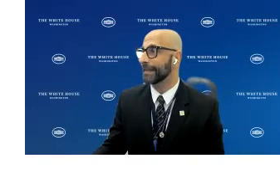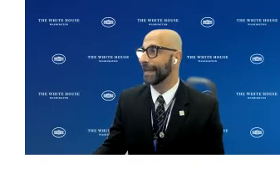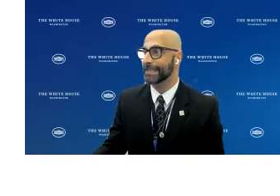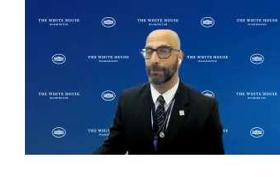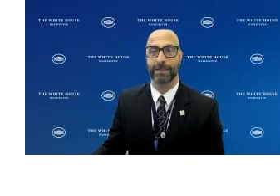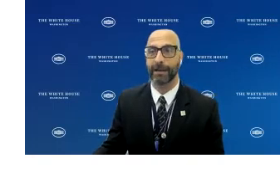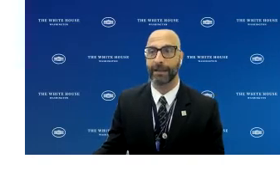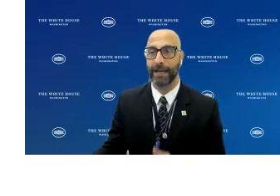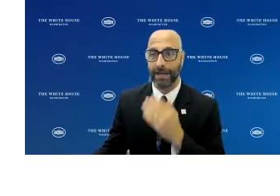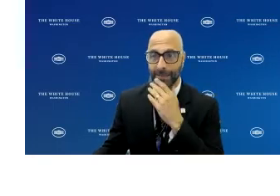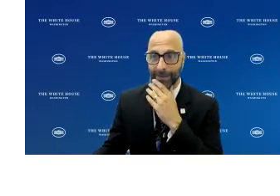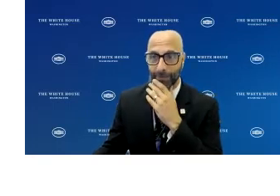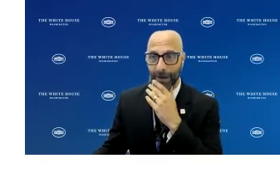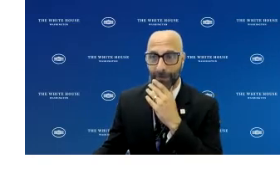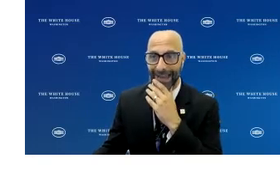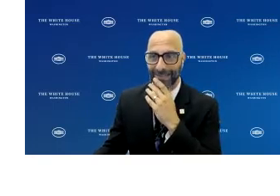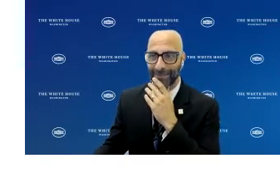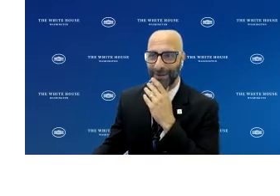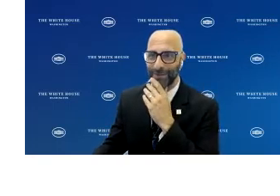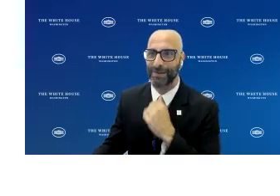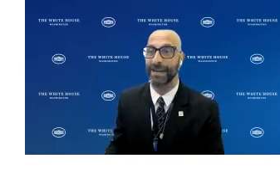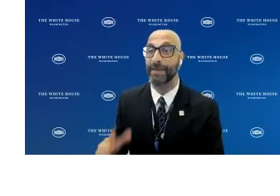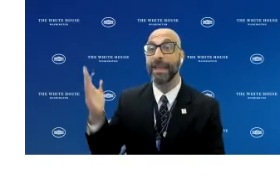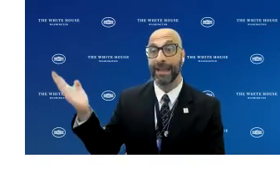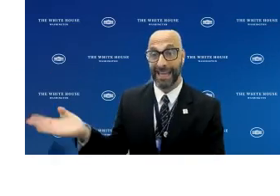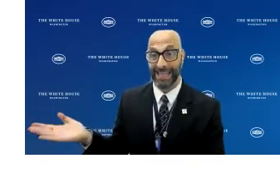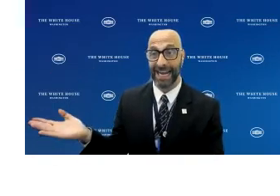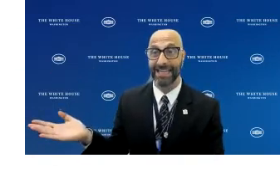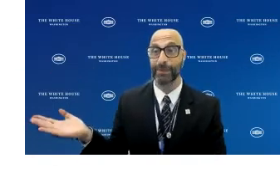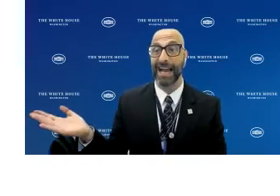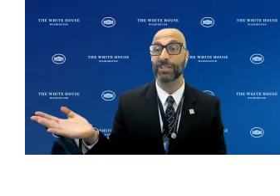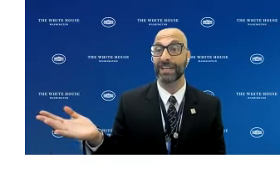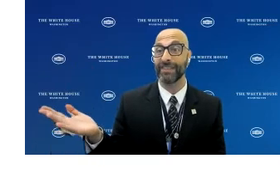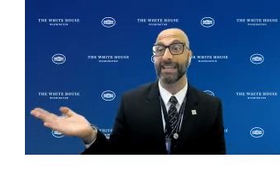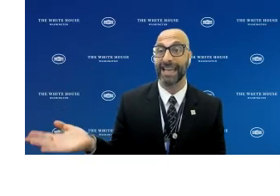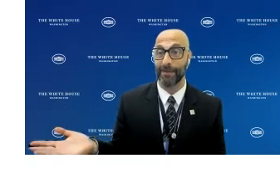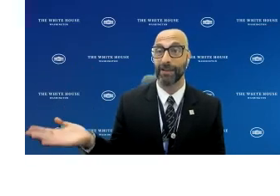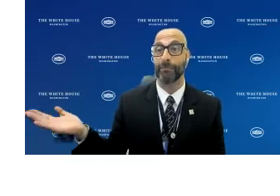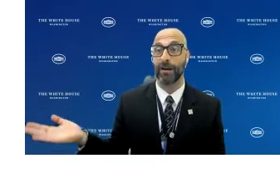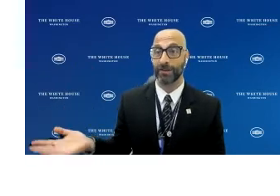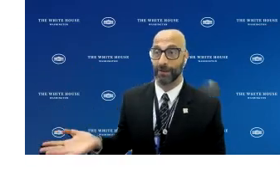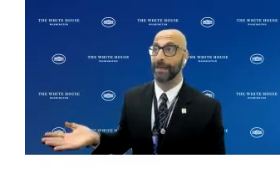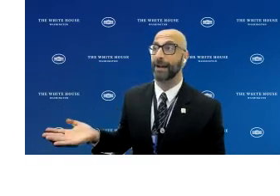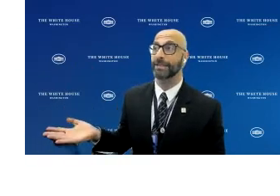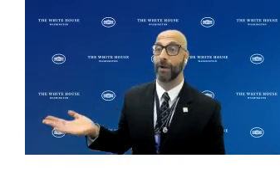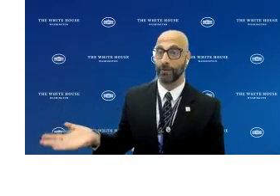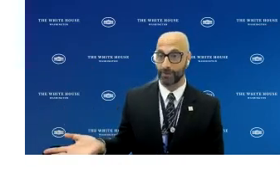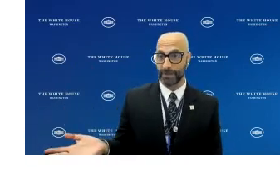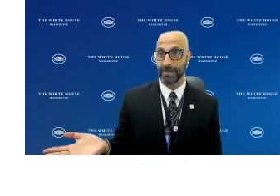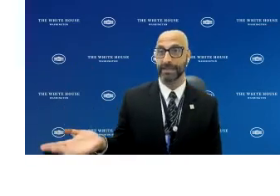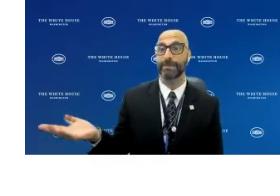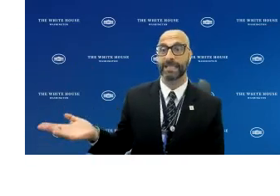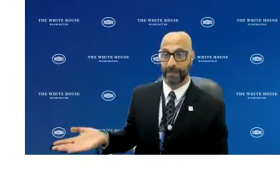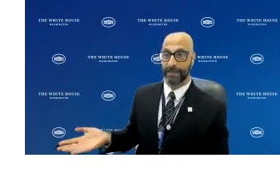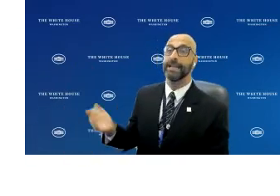we specifically, I think someone talked about the house and ballroom community. In the guidance, we actually give the example of partnering with house